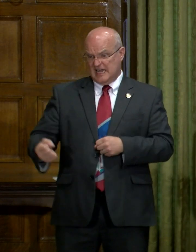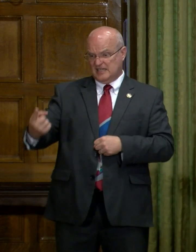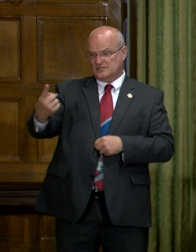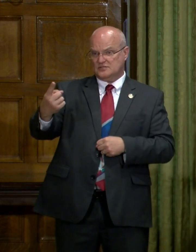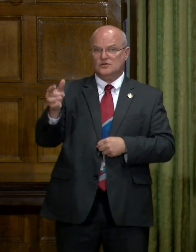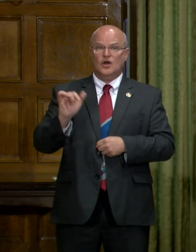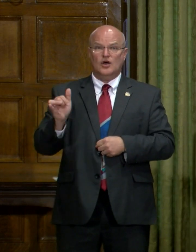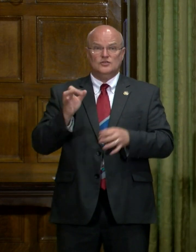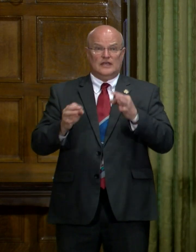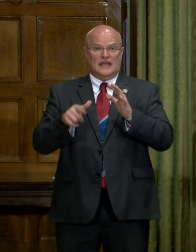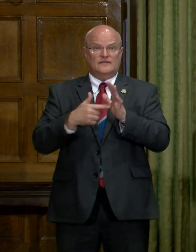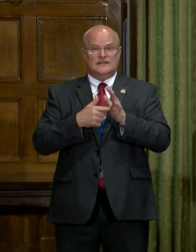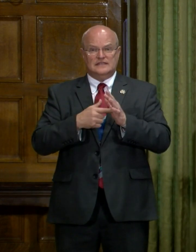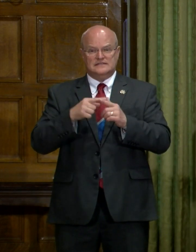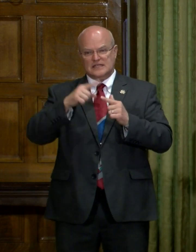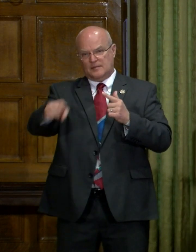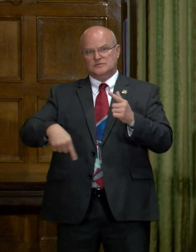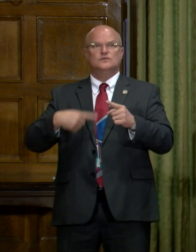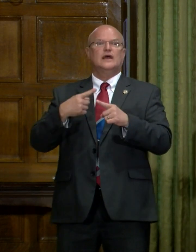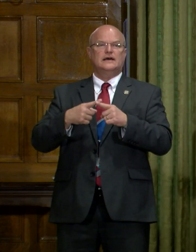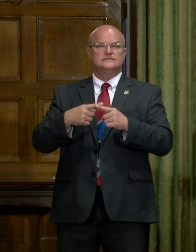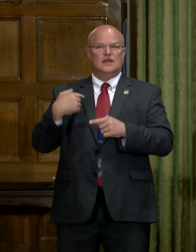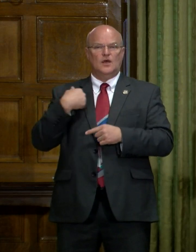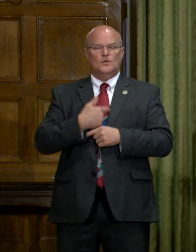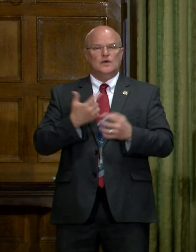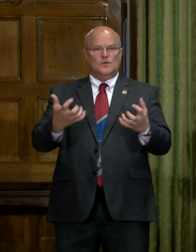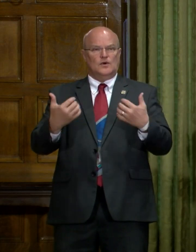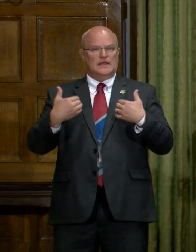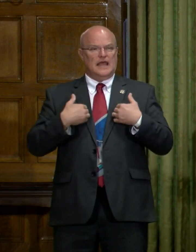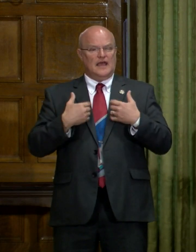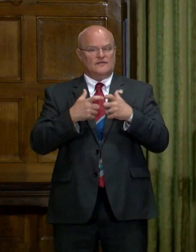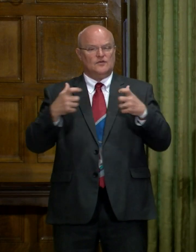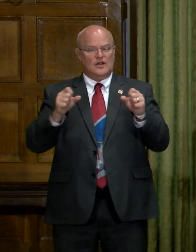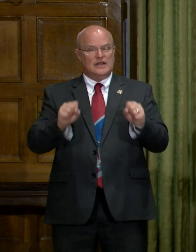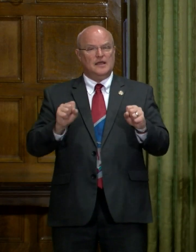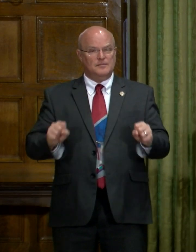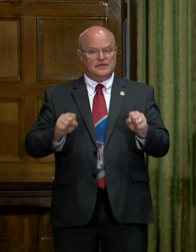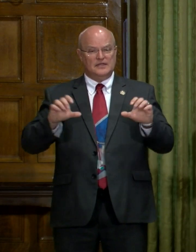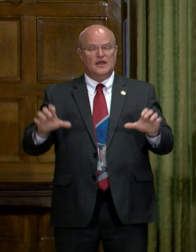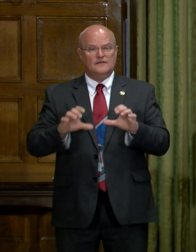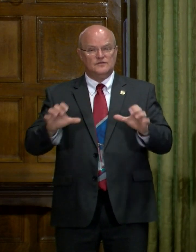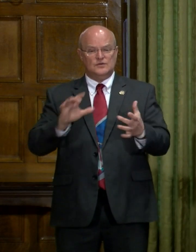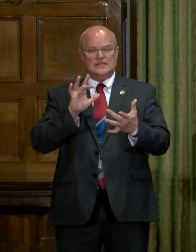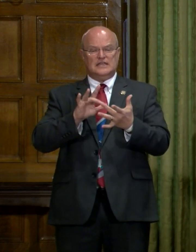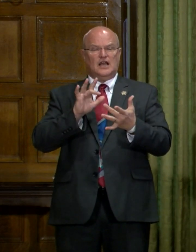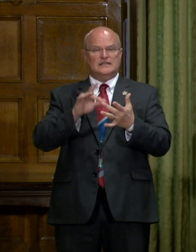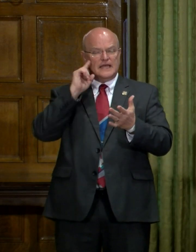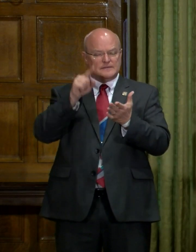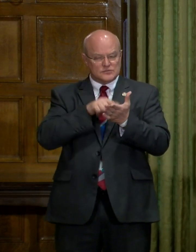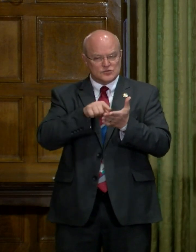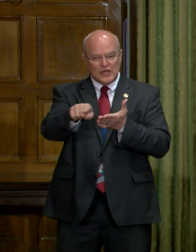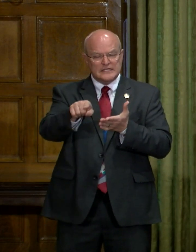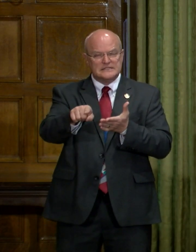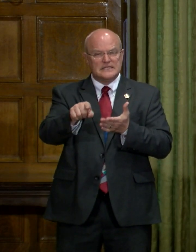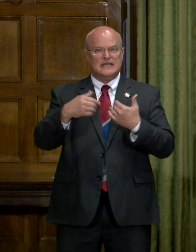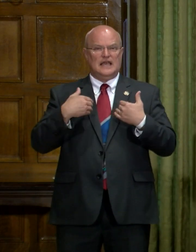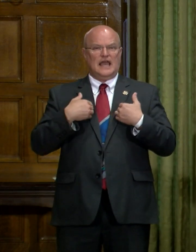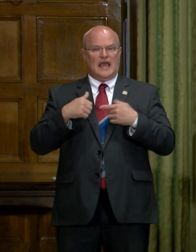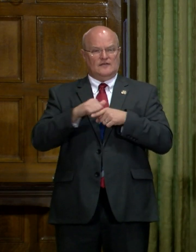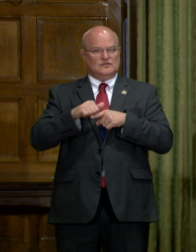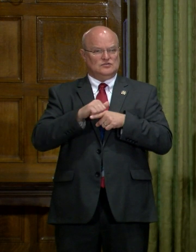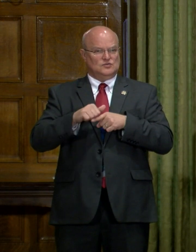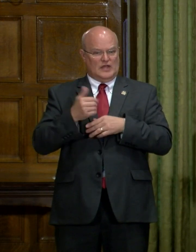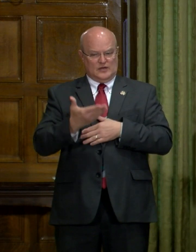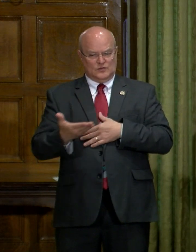year also if this comes back, and that we want to have greater capability of doing contact tracing, of having